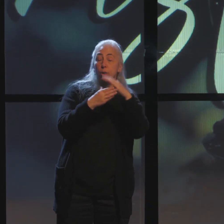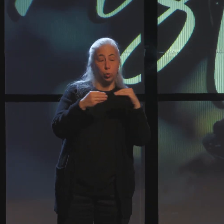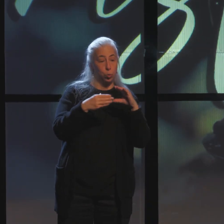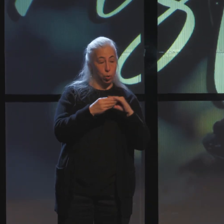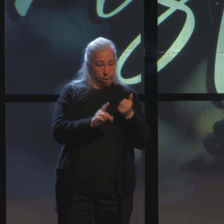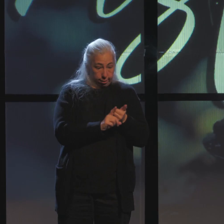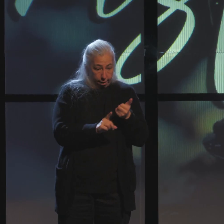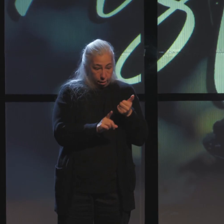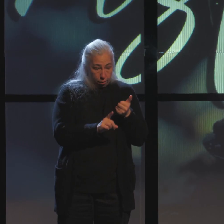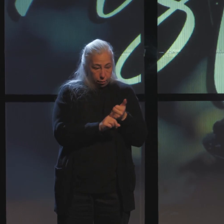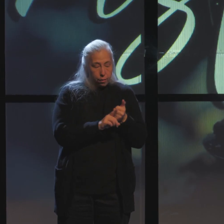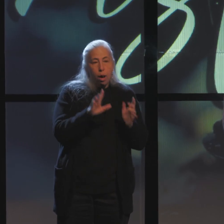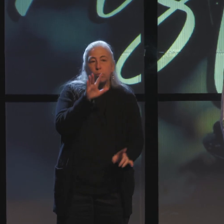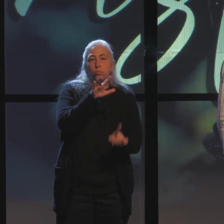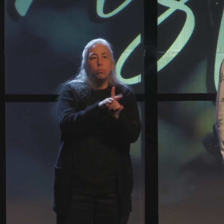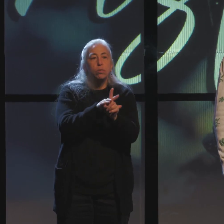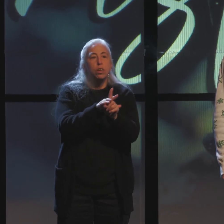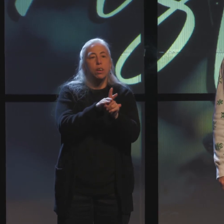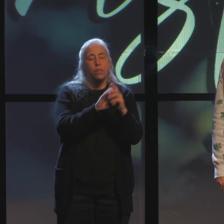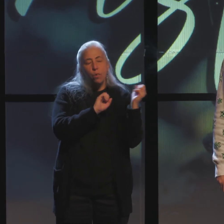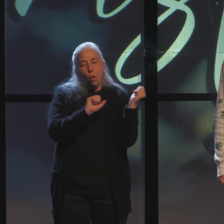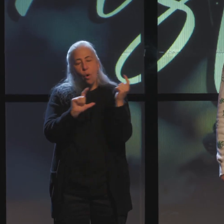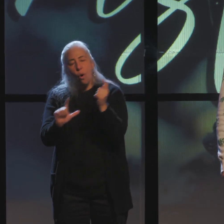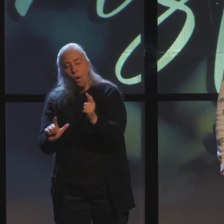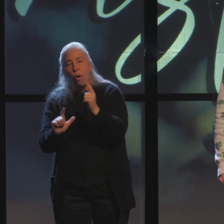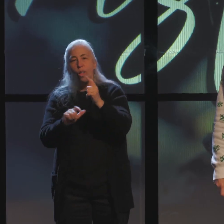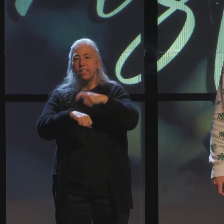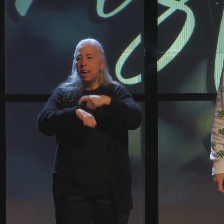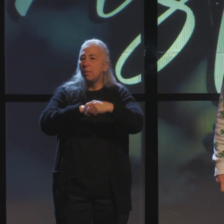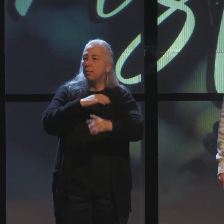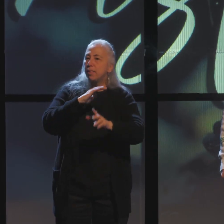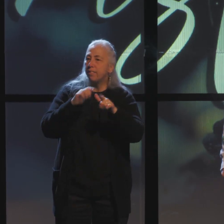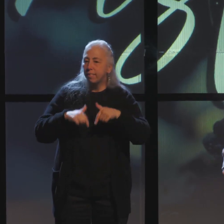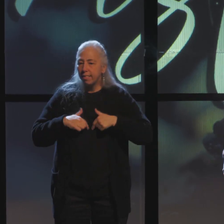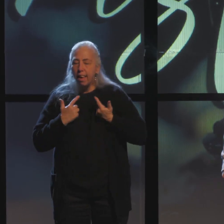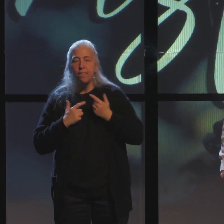us in every epoch of life, in every season, in every